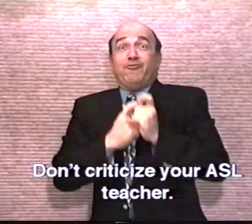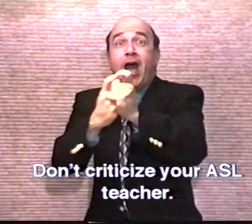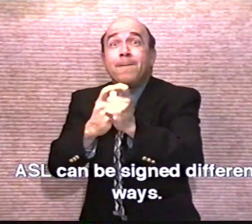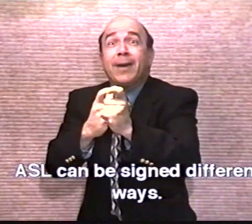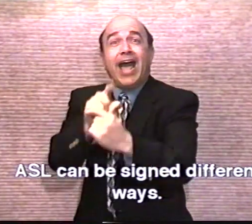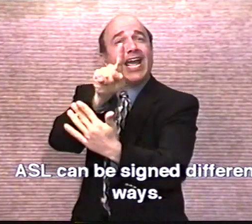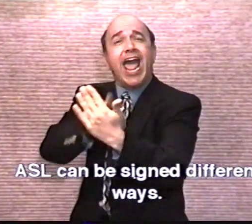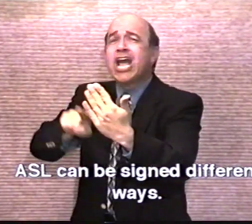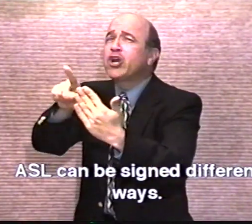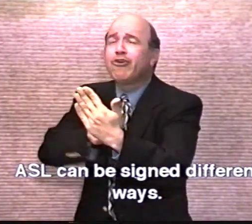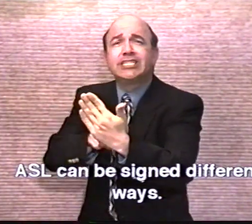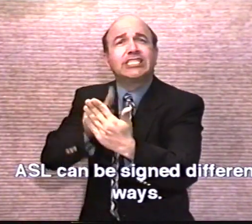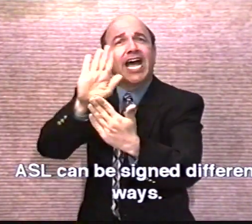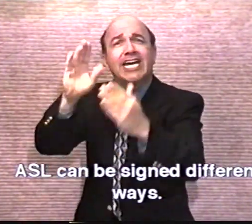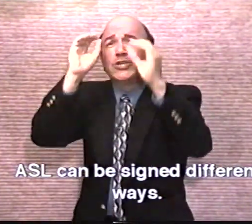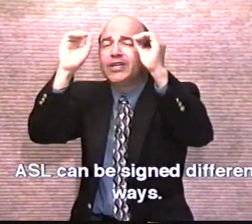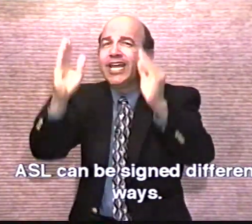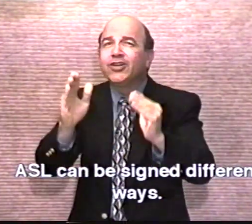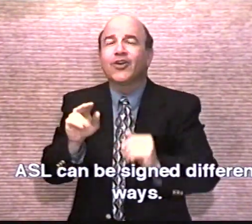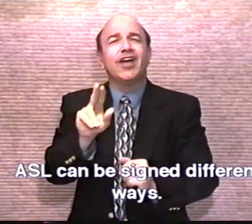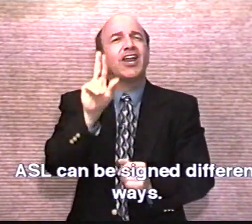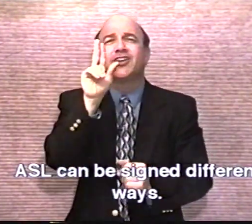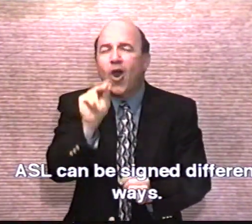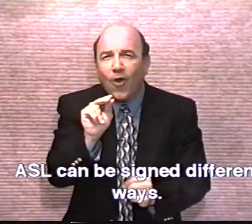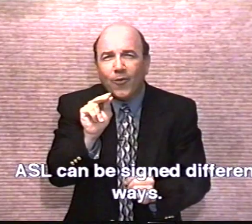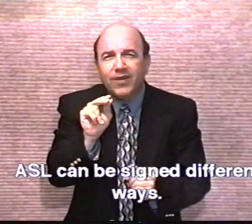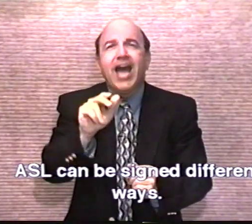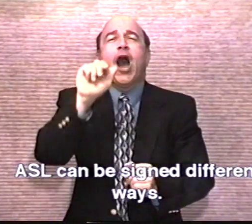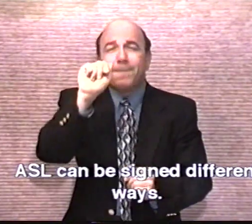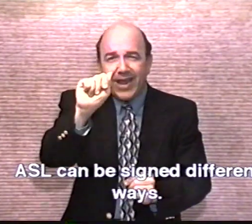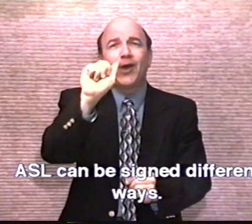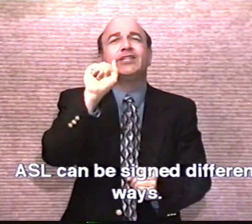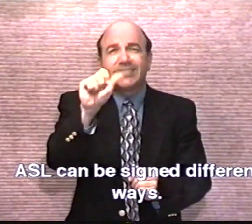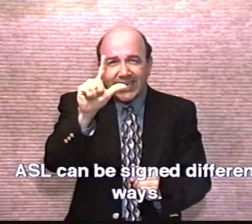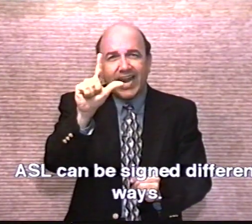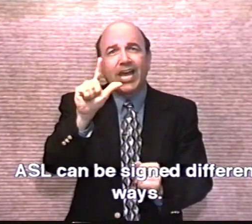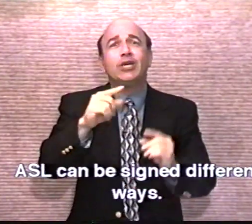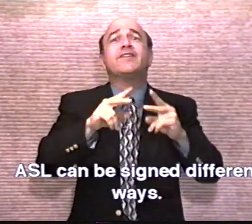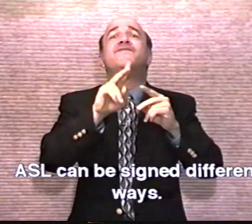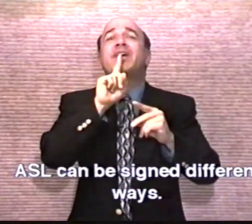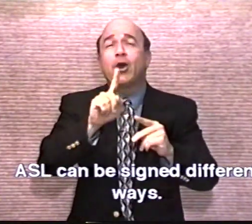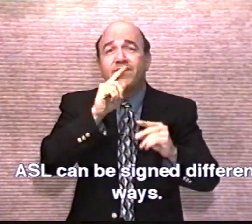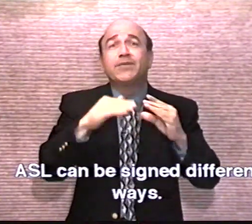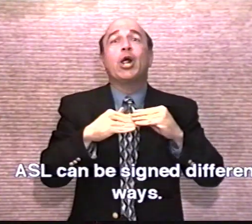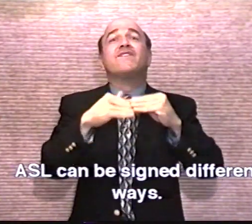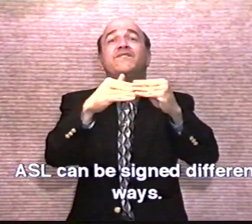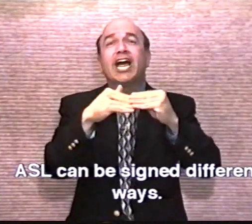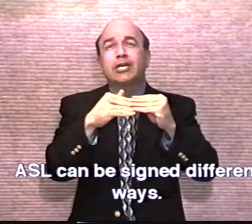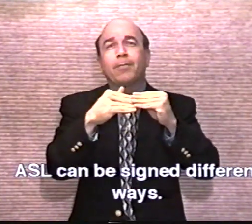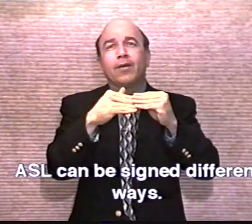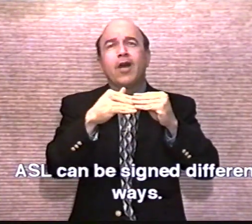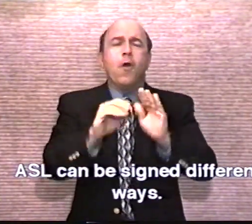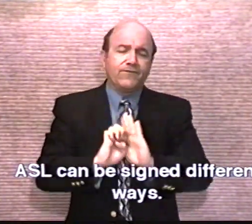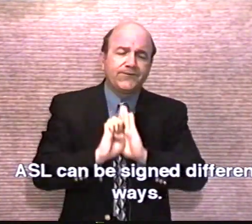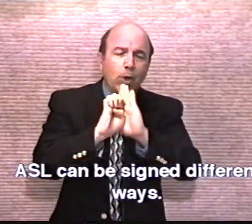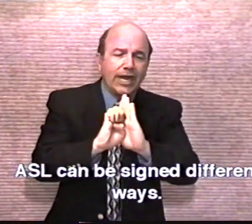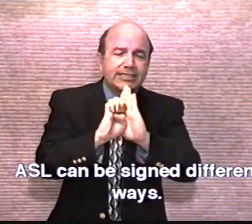run back and criticize your teacher. No, American Sign Language is very flexible. For